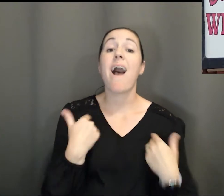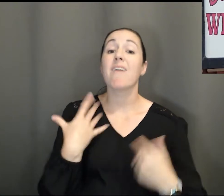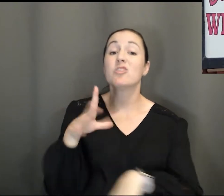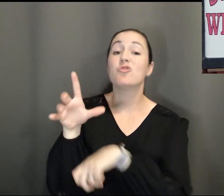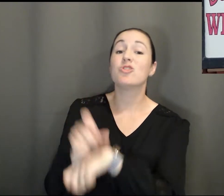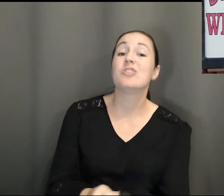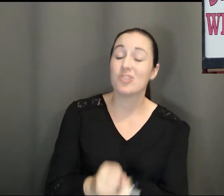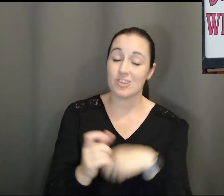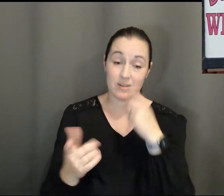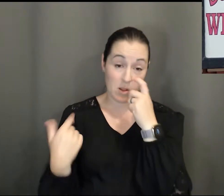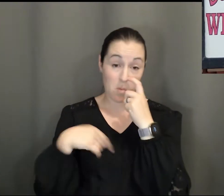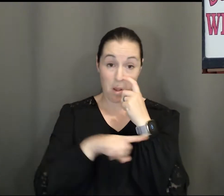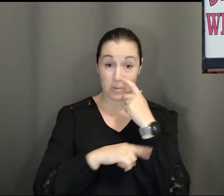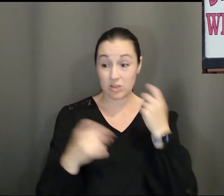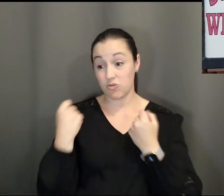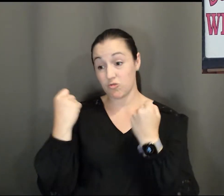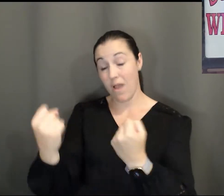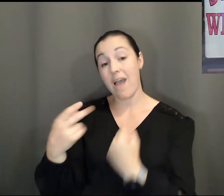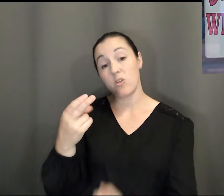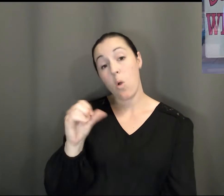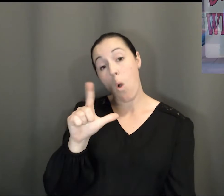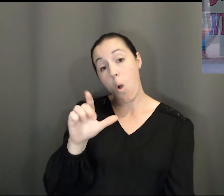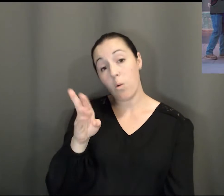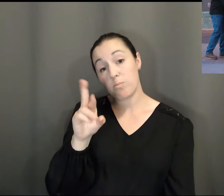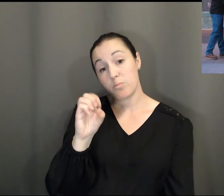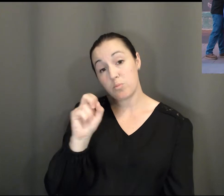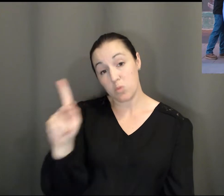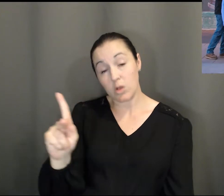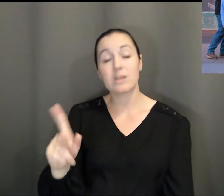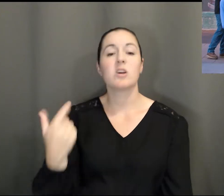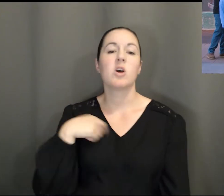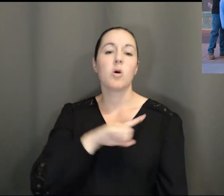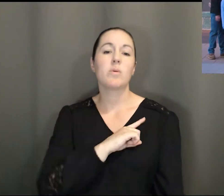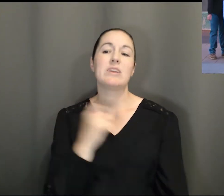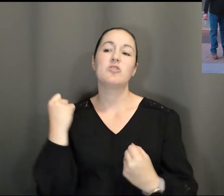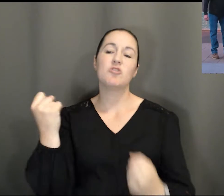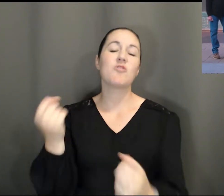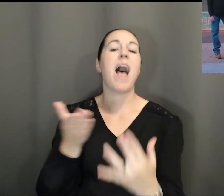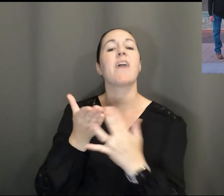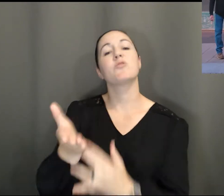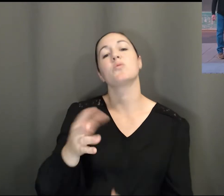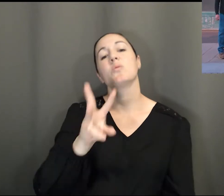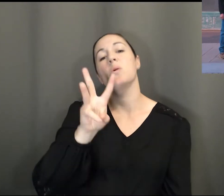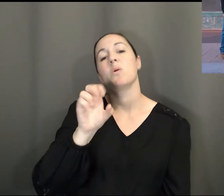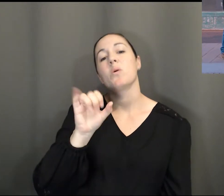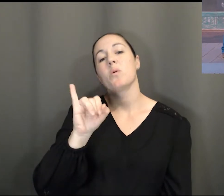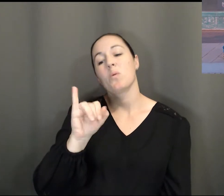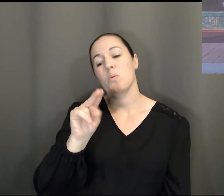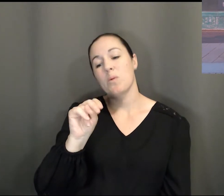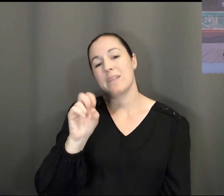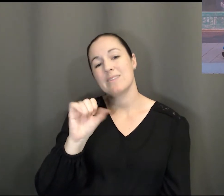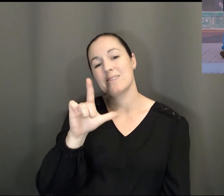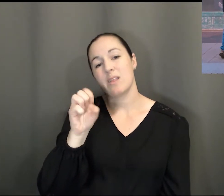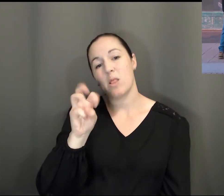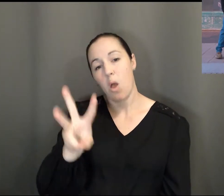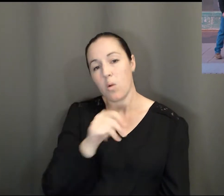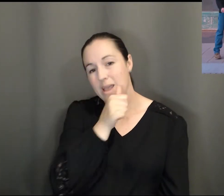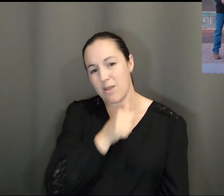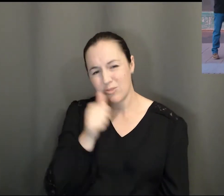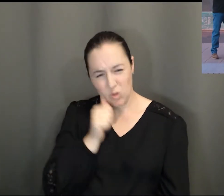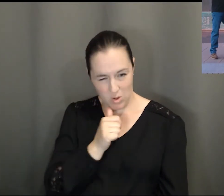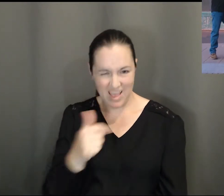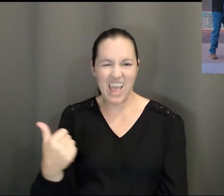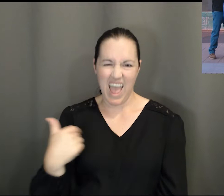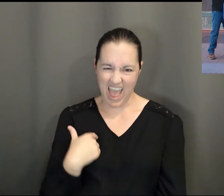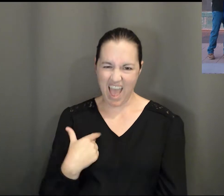stop standing on a corner in Winslow, Arizona. Such a fine sight to see. "It's a girl, my Lord." You know the song.